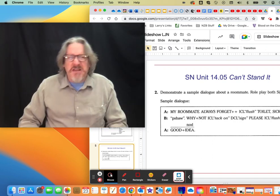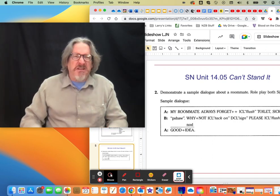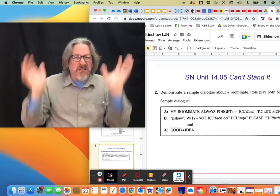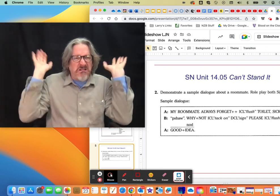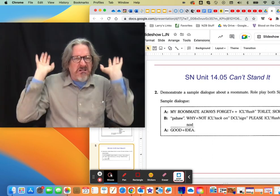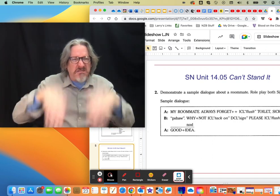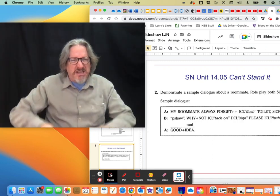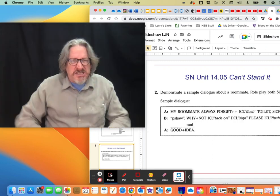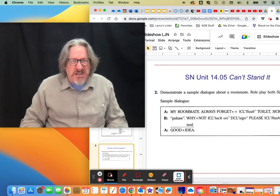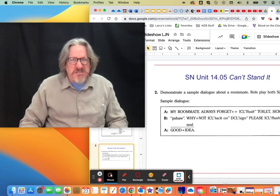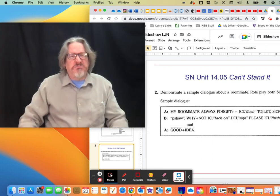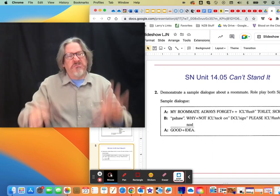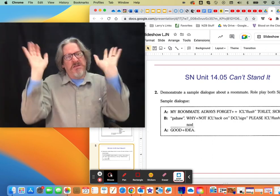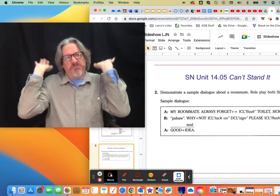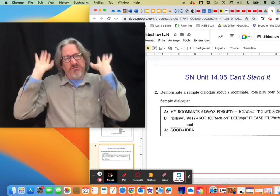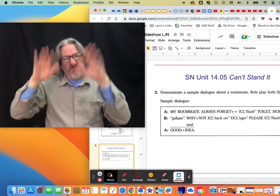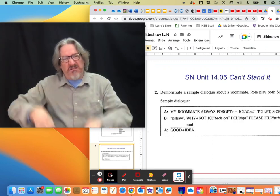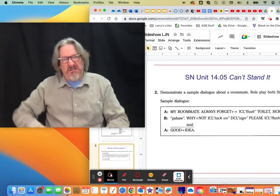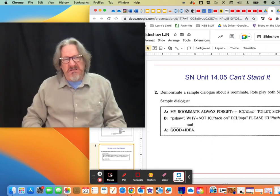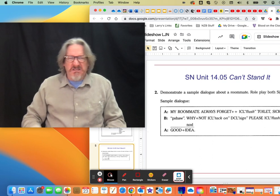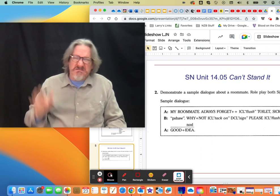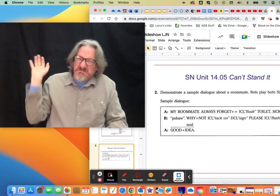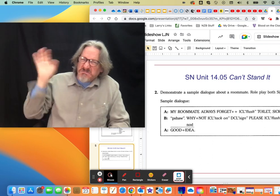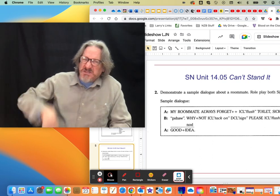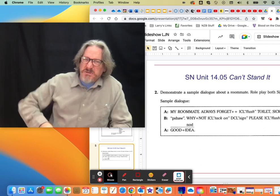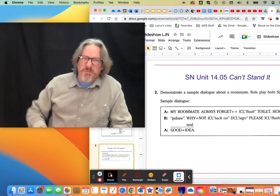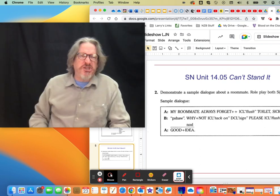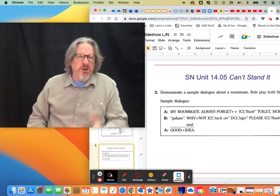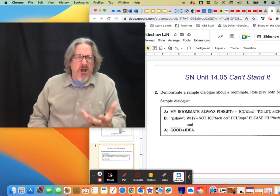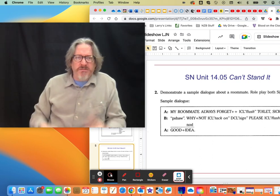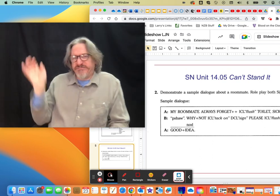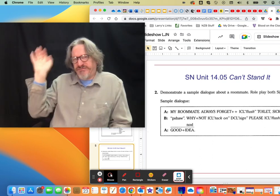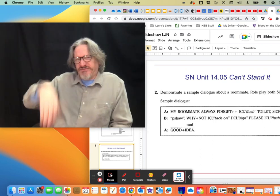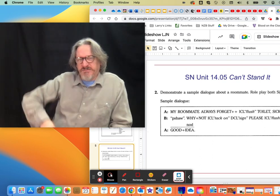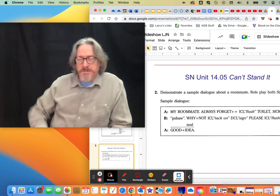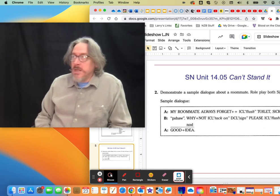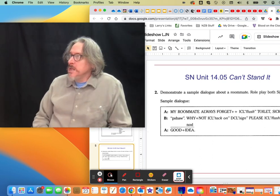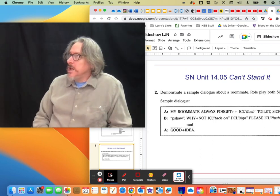This kind of like, oh, that sucks, right? Oh, pshaw.